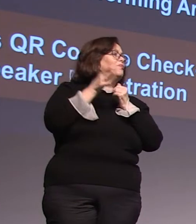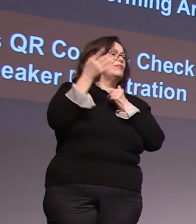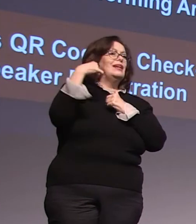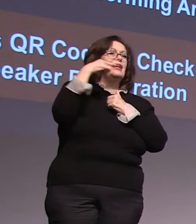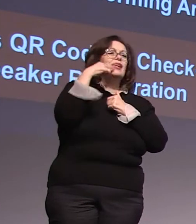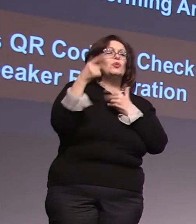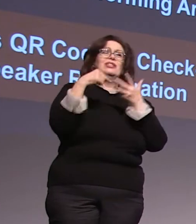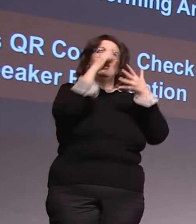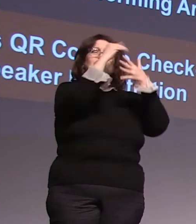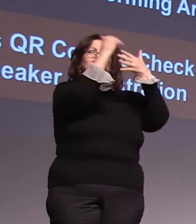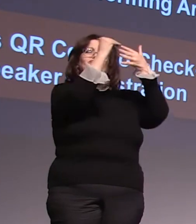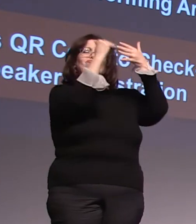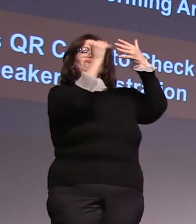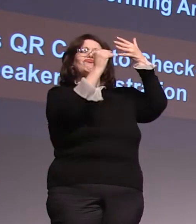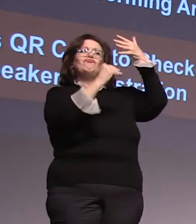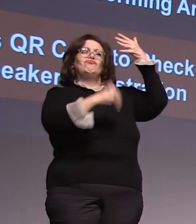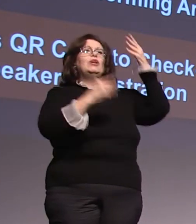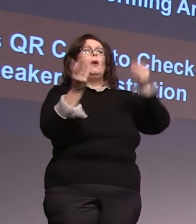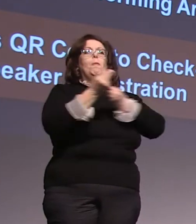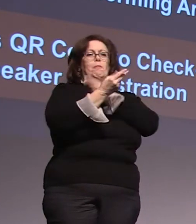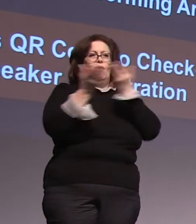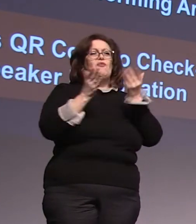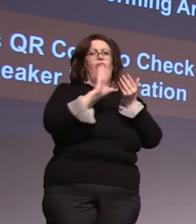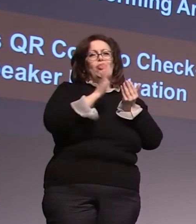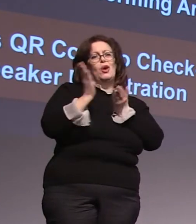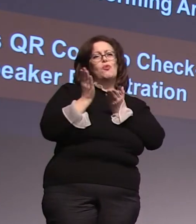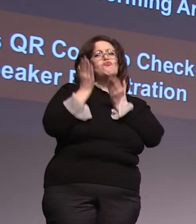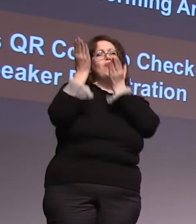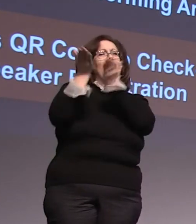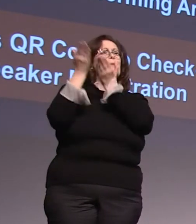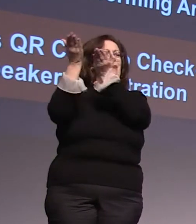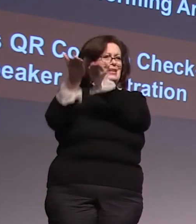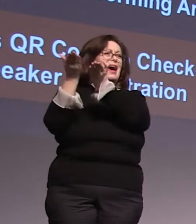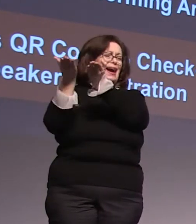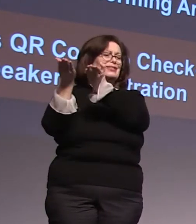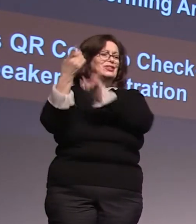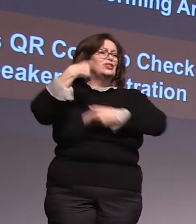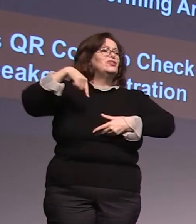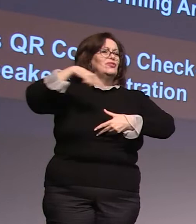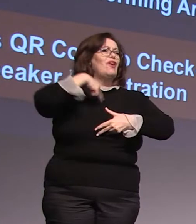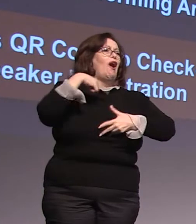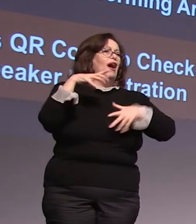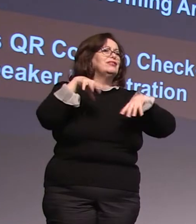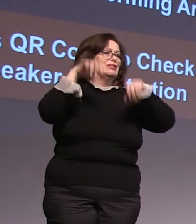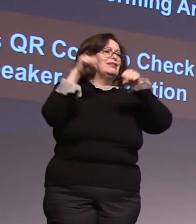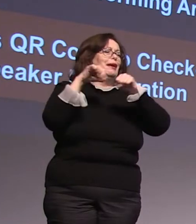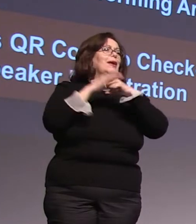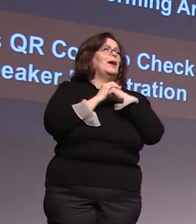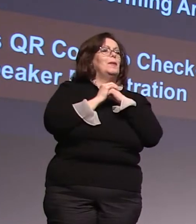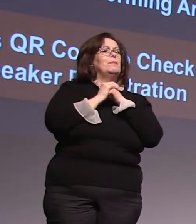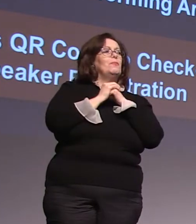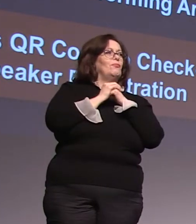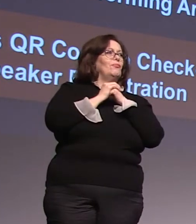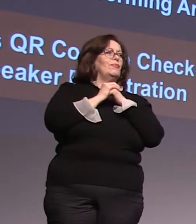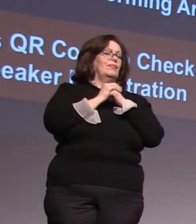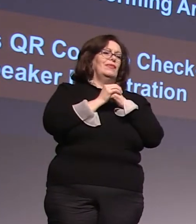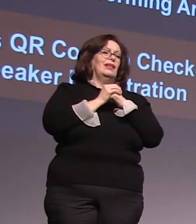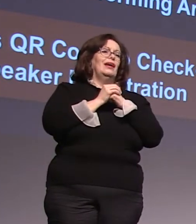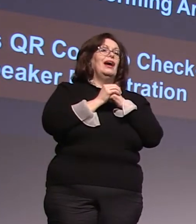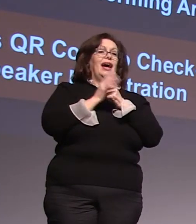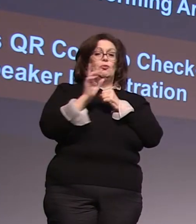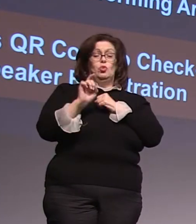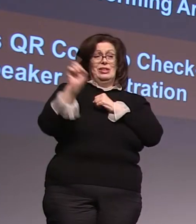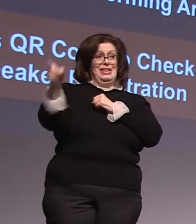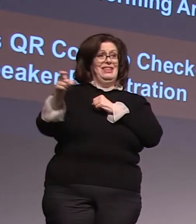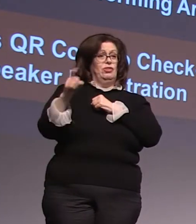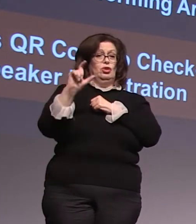how much each of those costs, provide recommendations, and those folks who have been selected by the General Assembly on the steering committee will